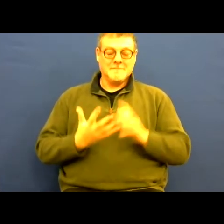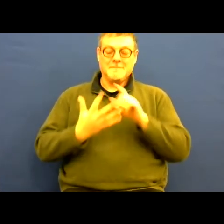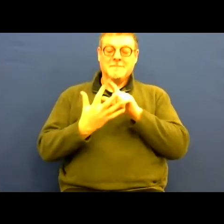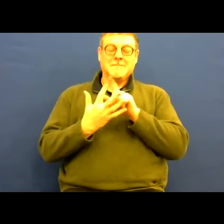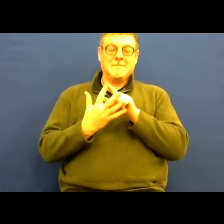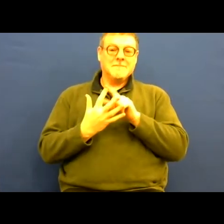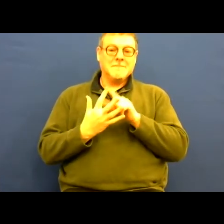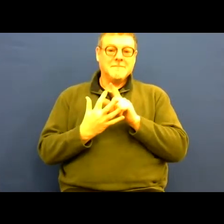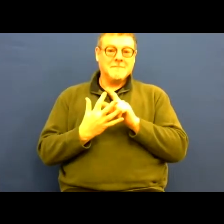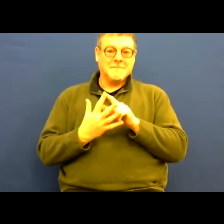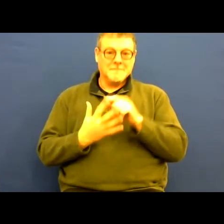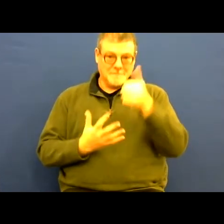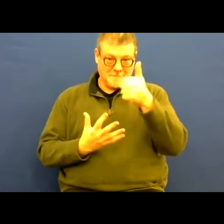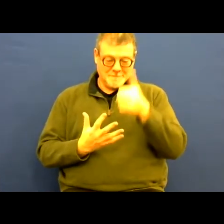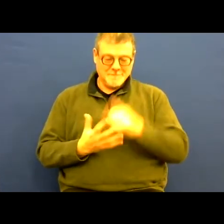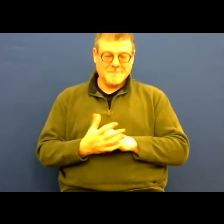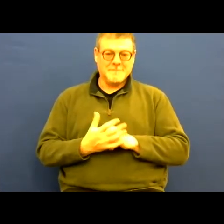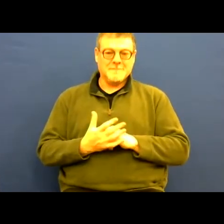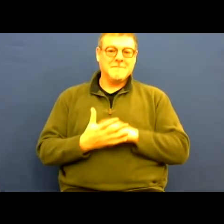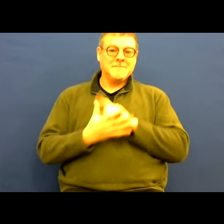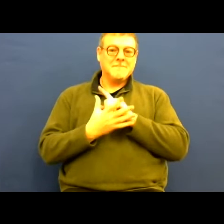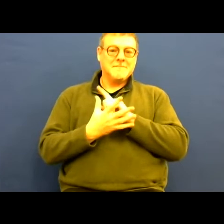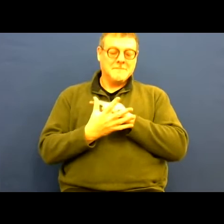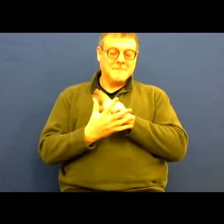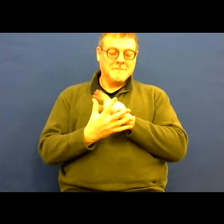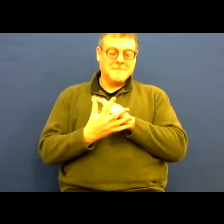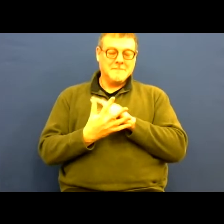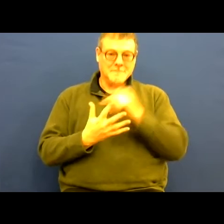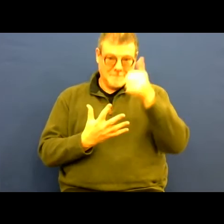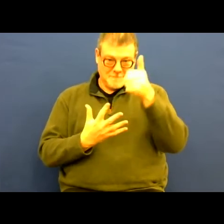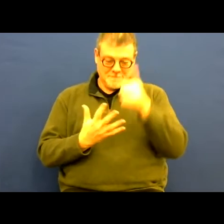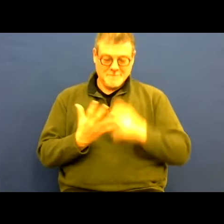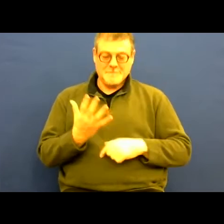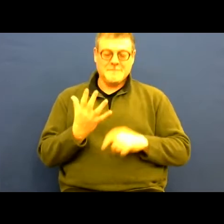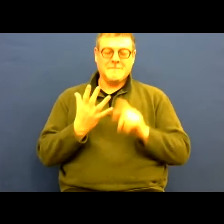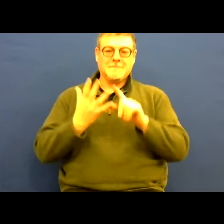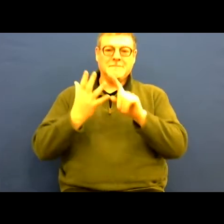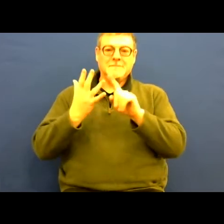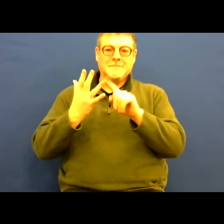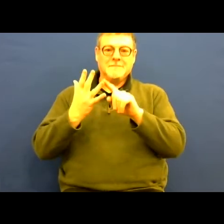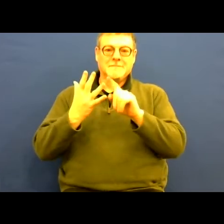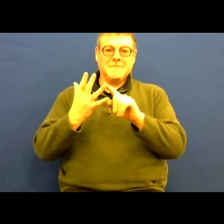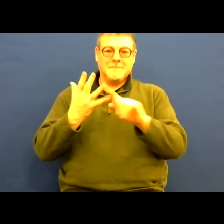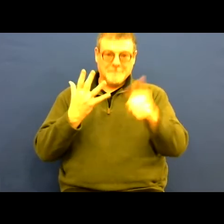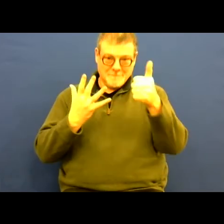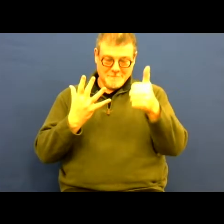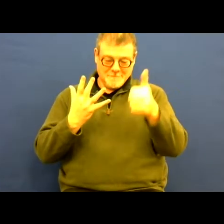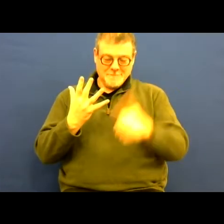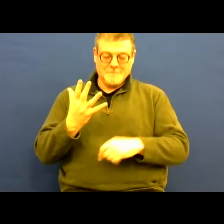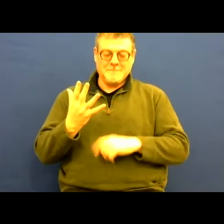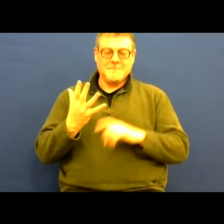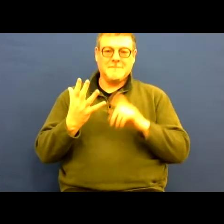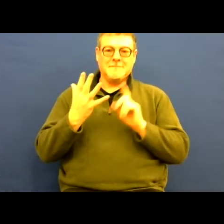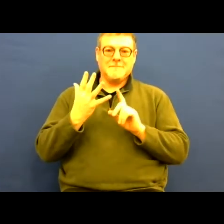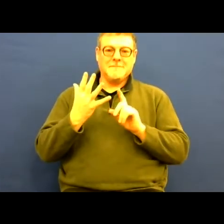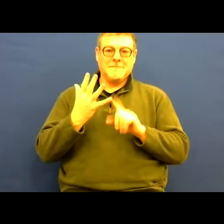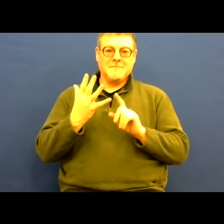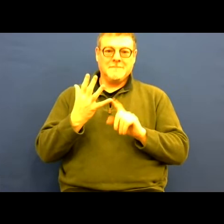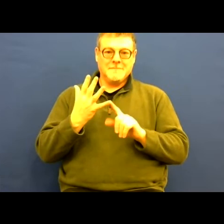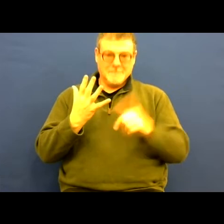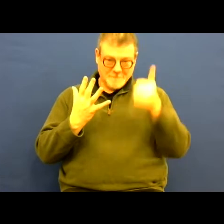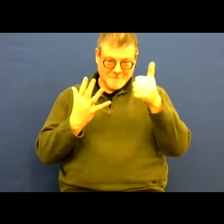Councilmember Safranik, Aye. Councilmember Bolsner, Aye. Councilmember Page, Aye. Councilmember